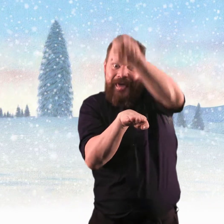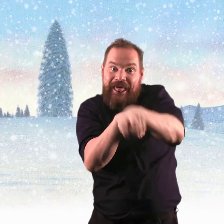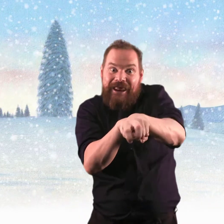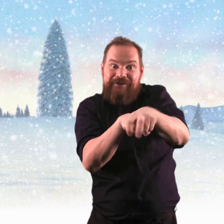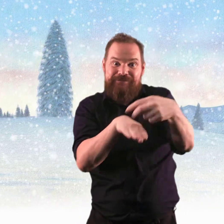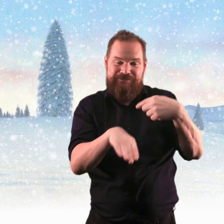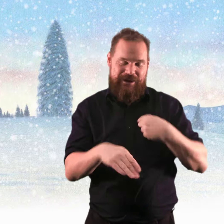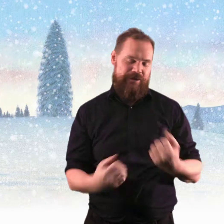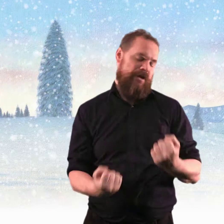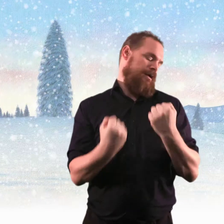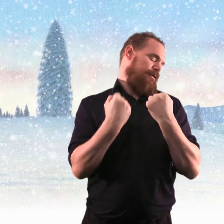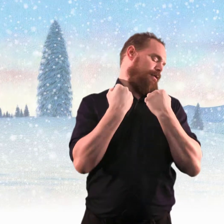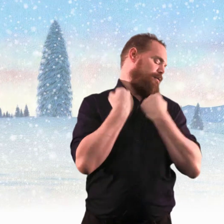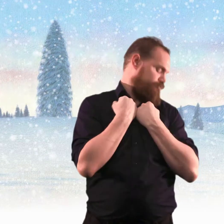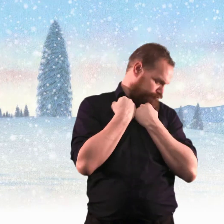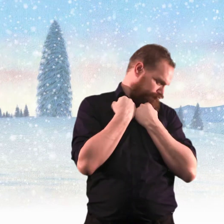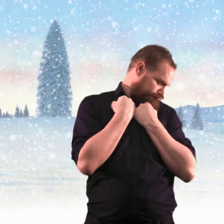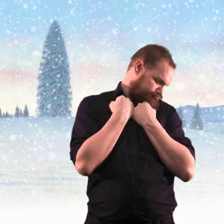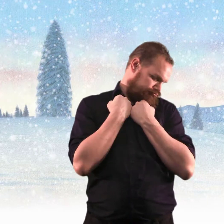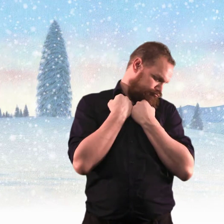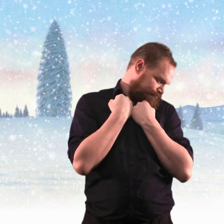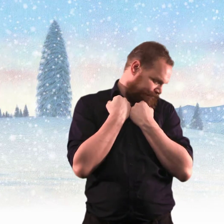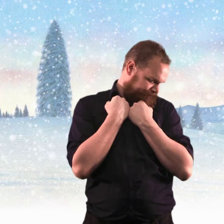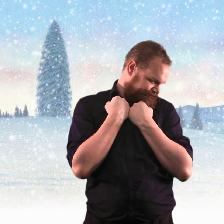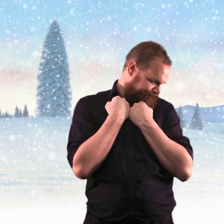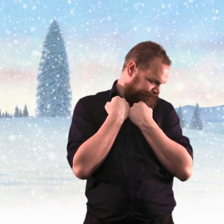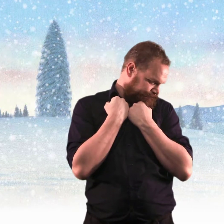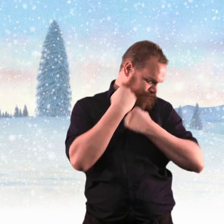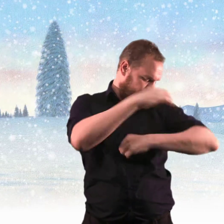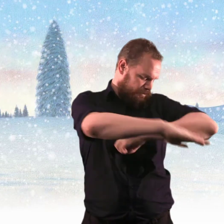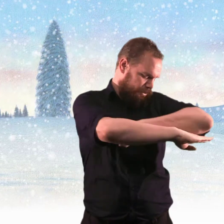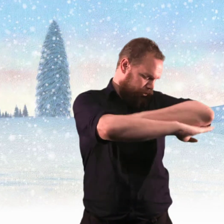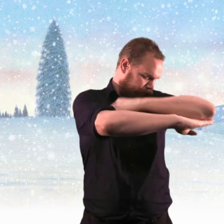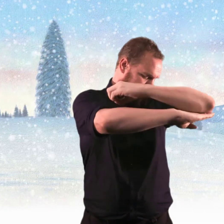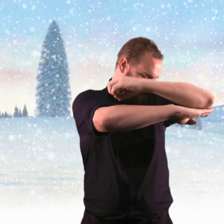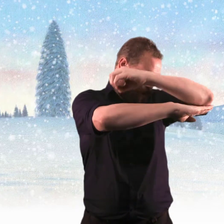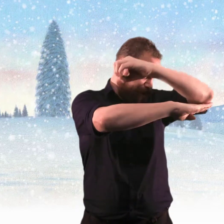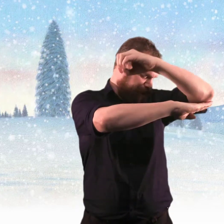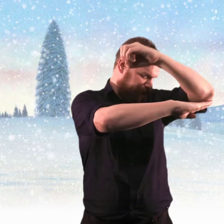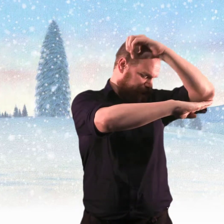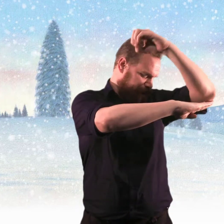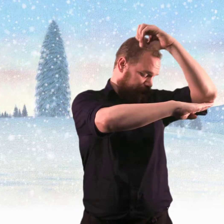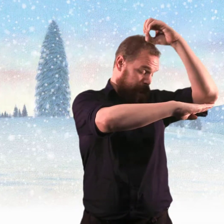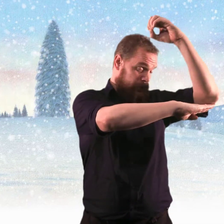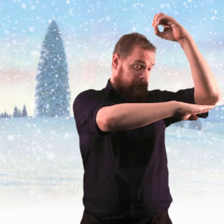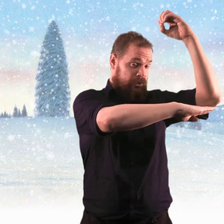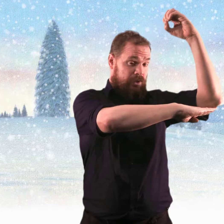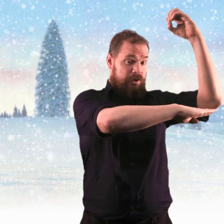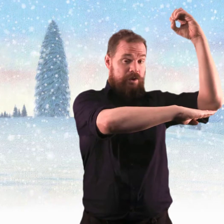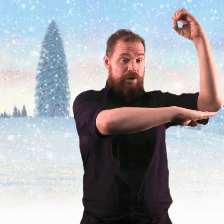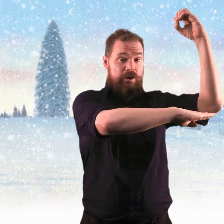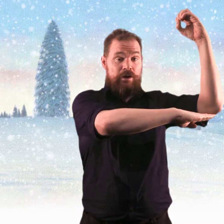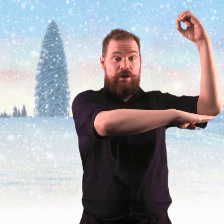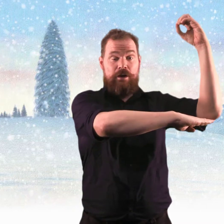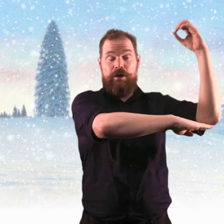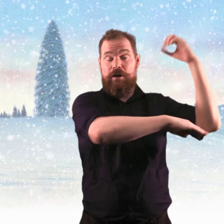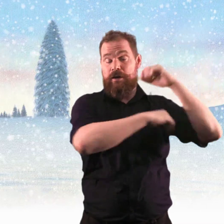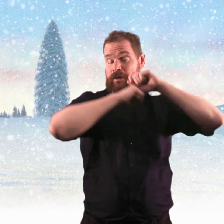bed. The Snowdog leapt up on the bed and curled up on Billy's feet. When Billy woke up,